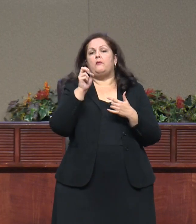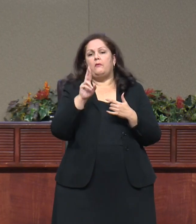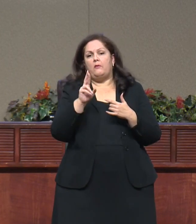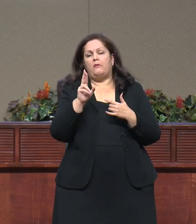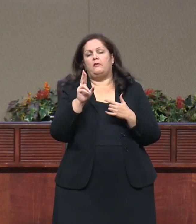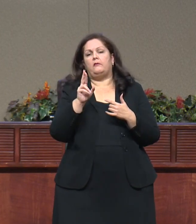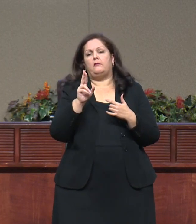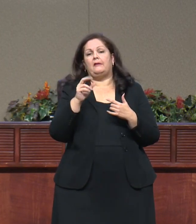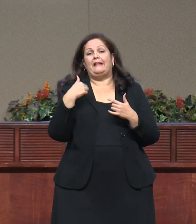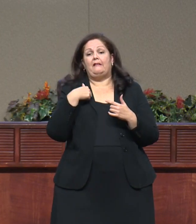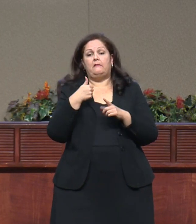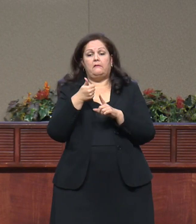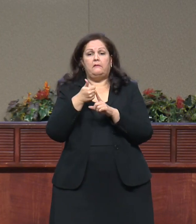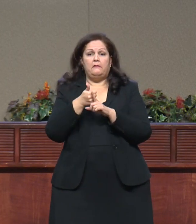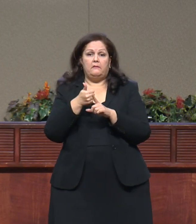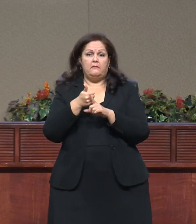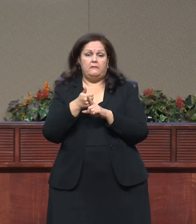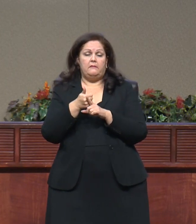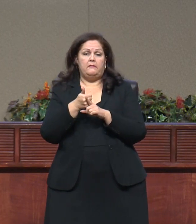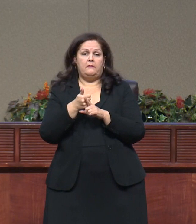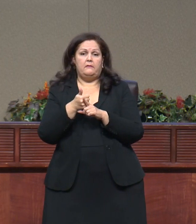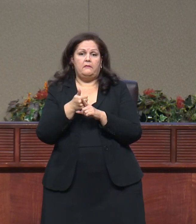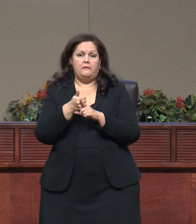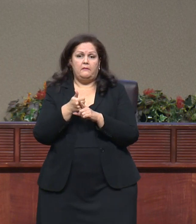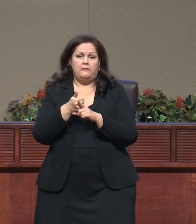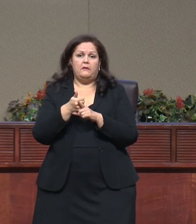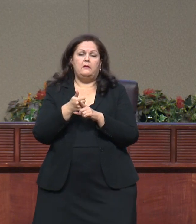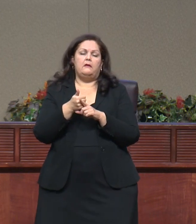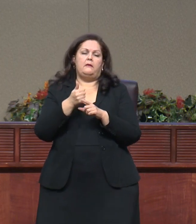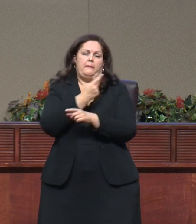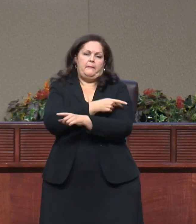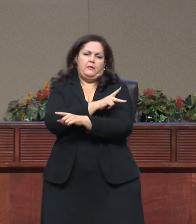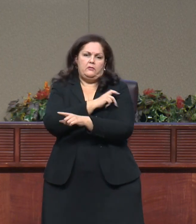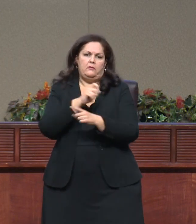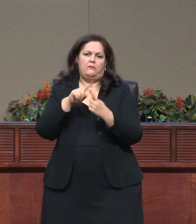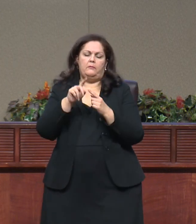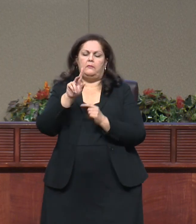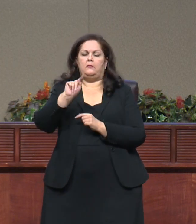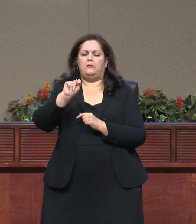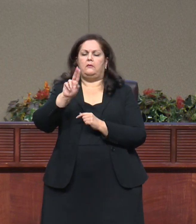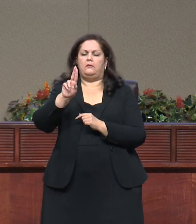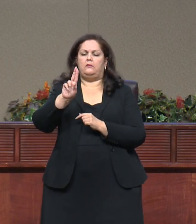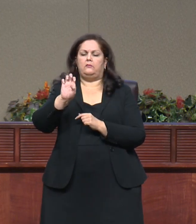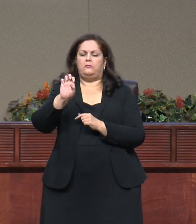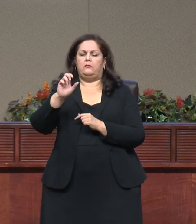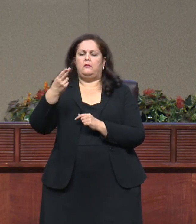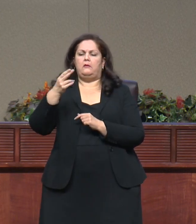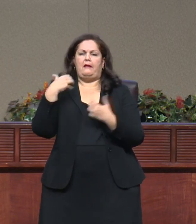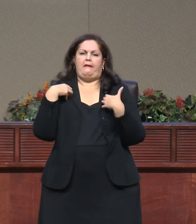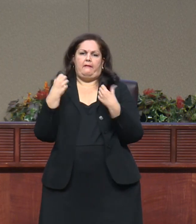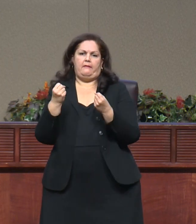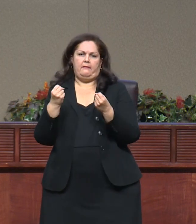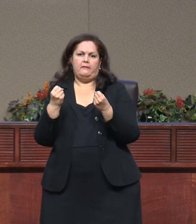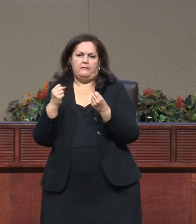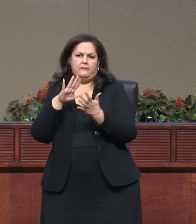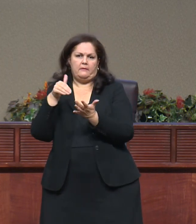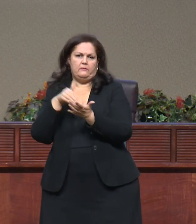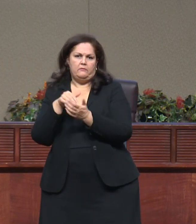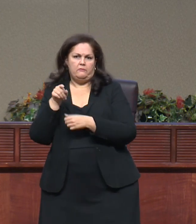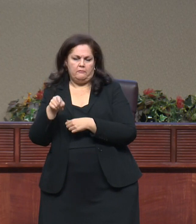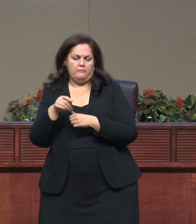are patients of the True Health centers. The county is funding True Health through the CARES